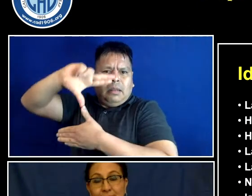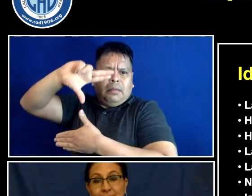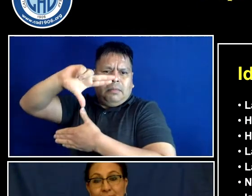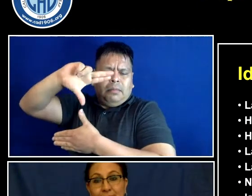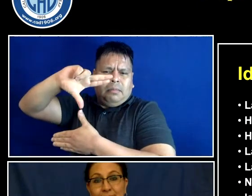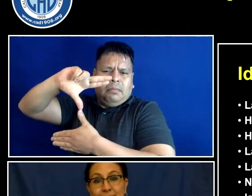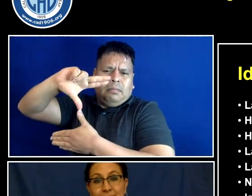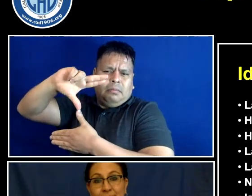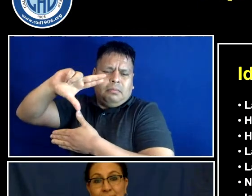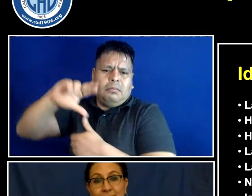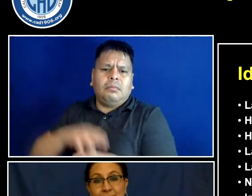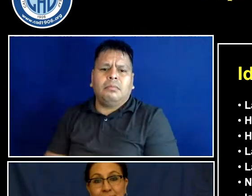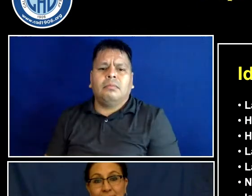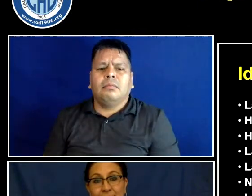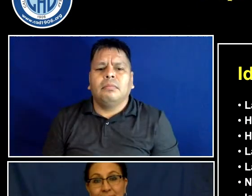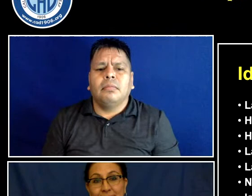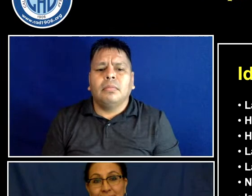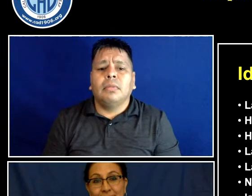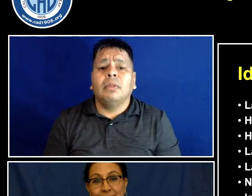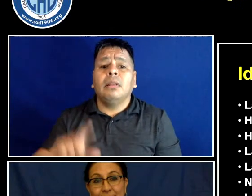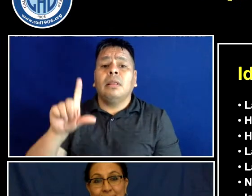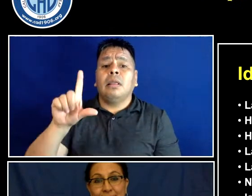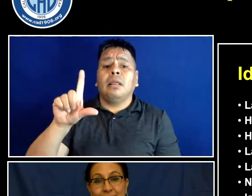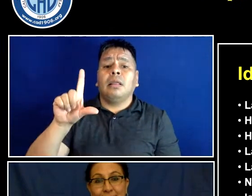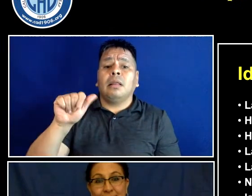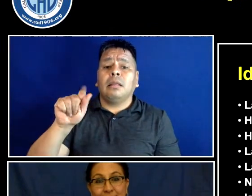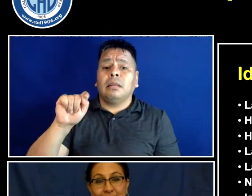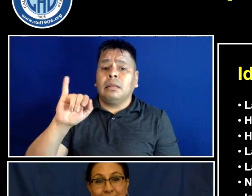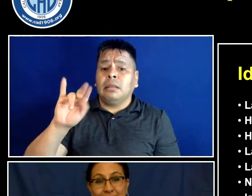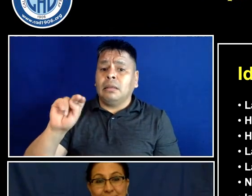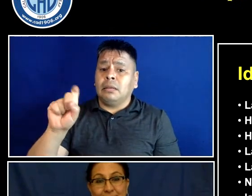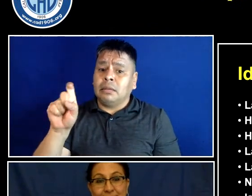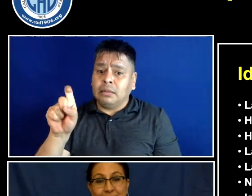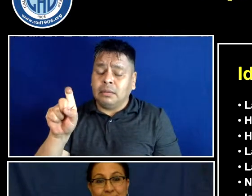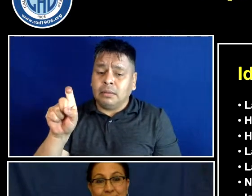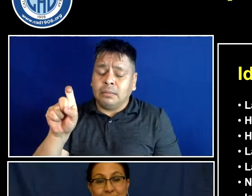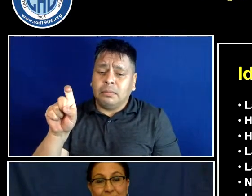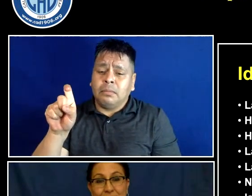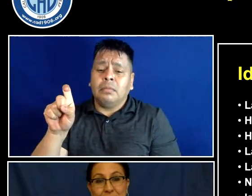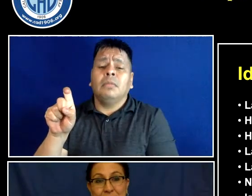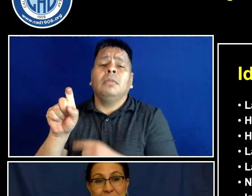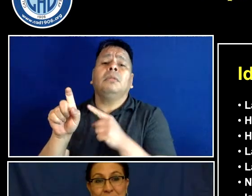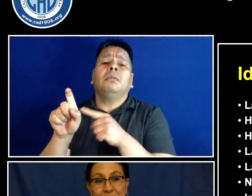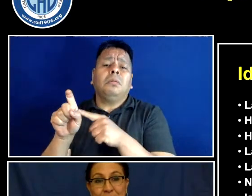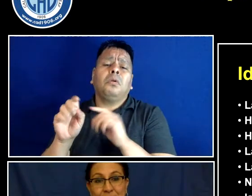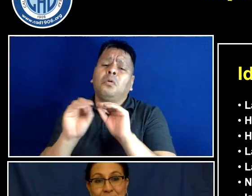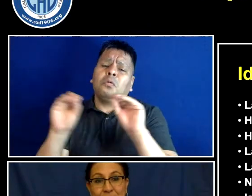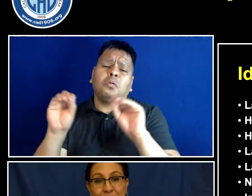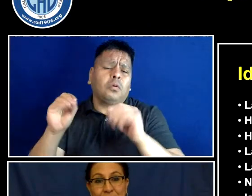who identify as indigenous within those continents that are contained in Latin America.